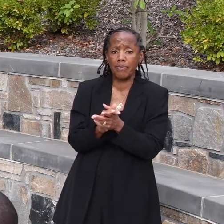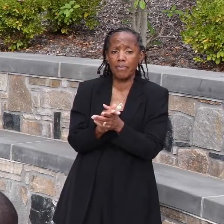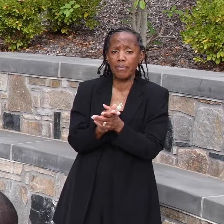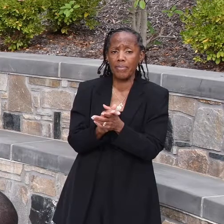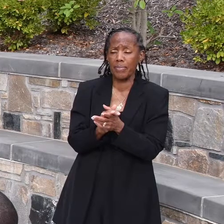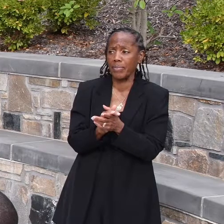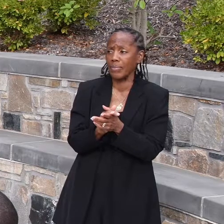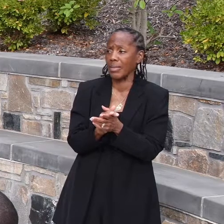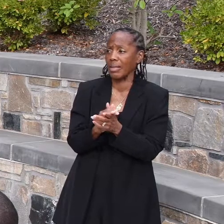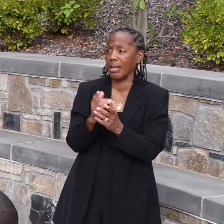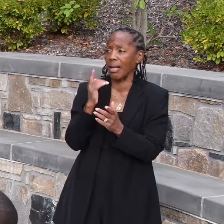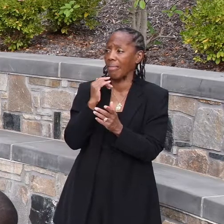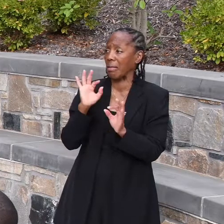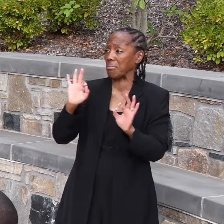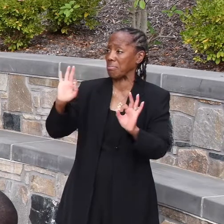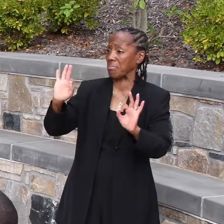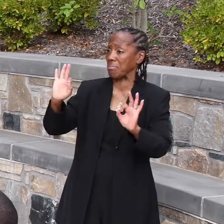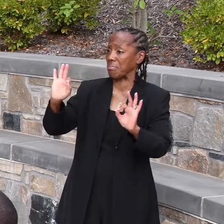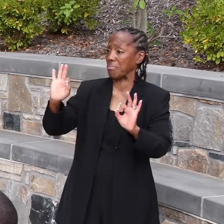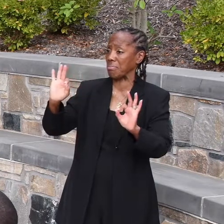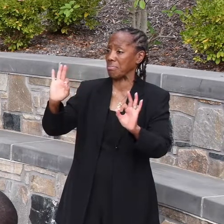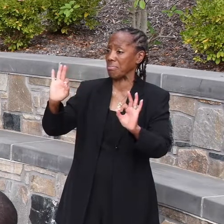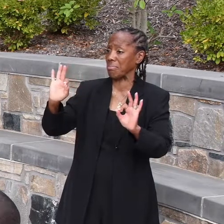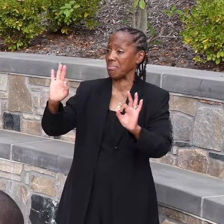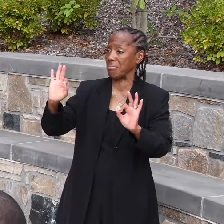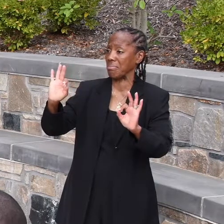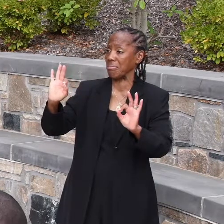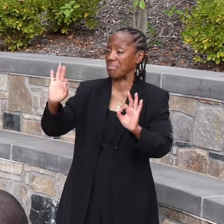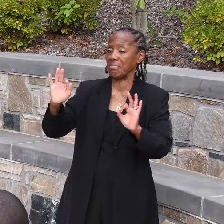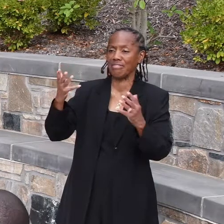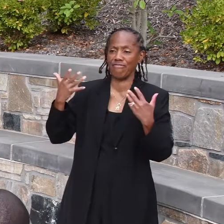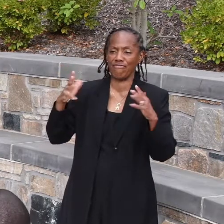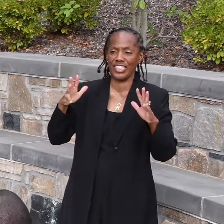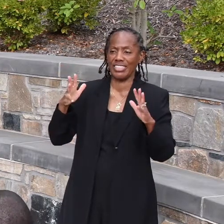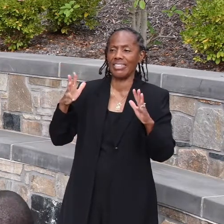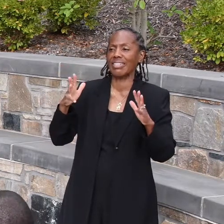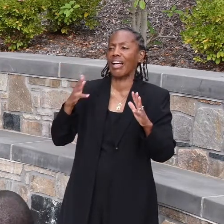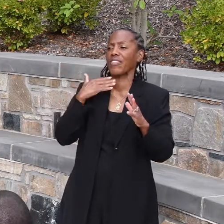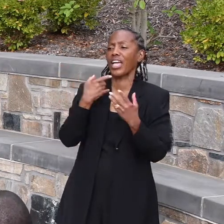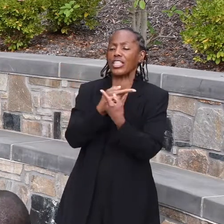It seems like we are good, so we can wrap this up. And I want to thank